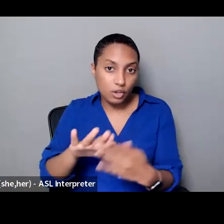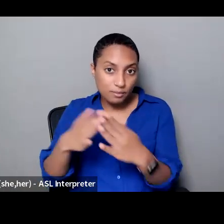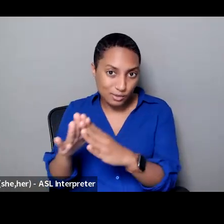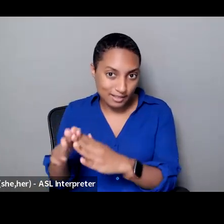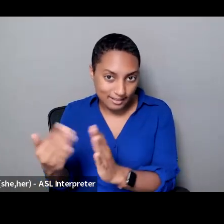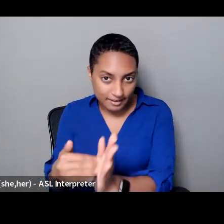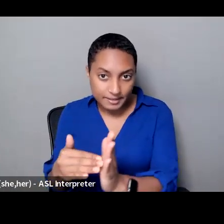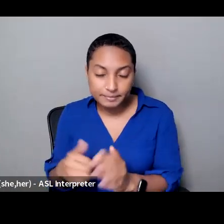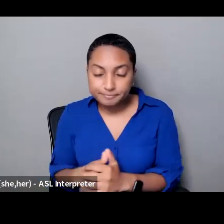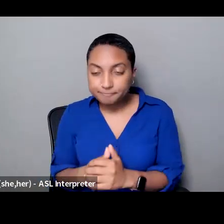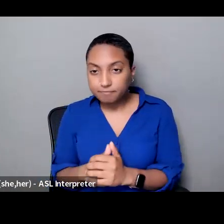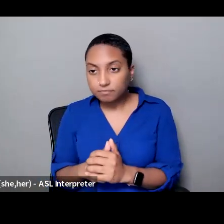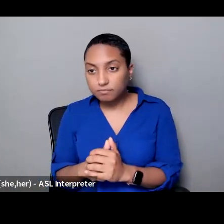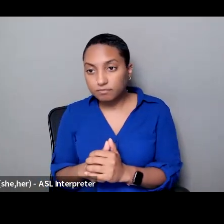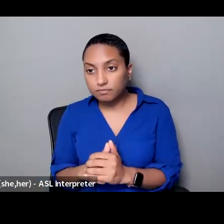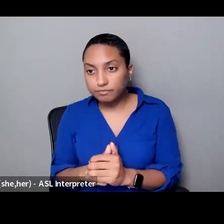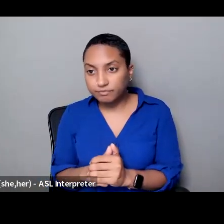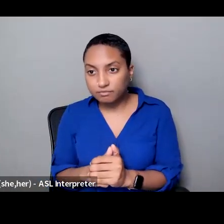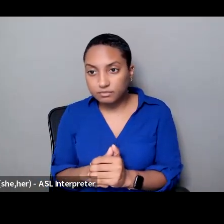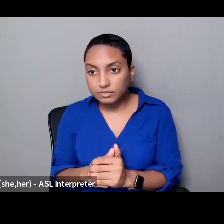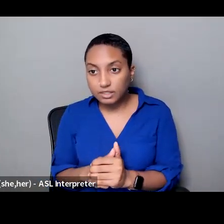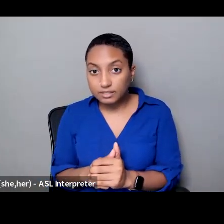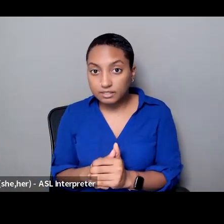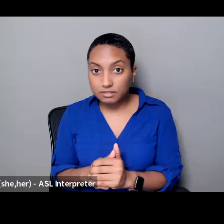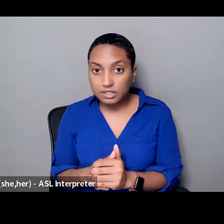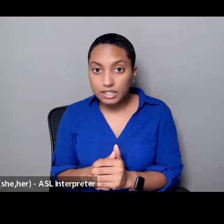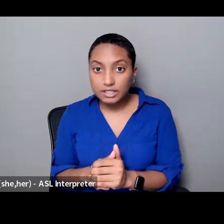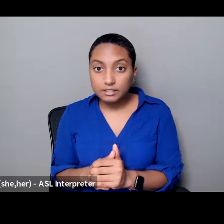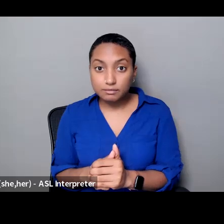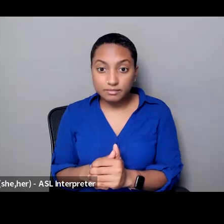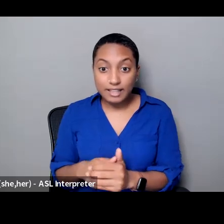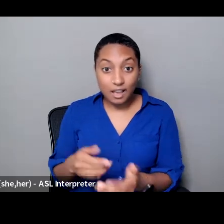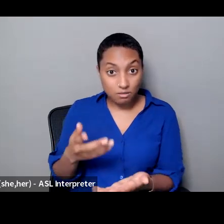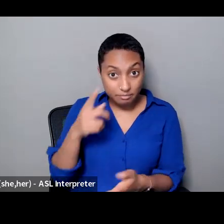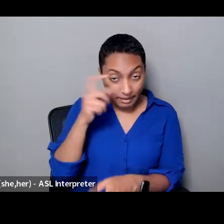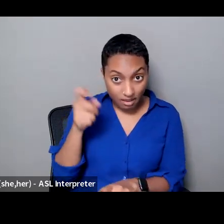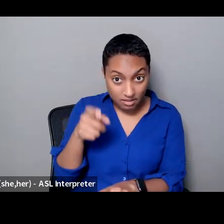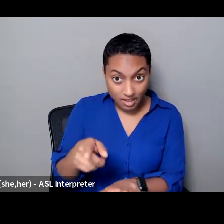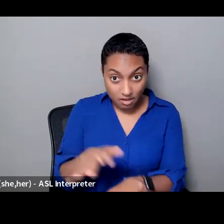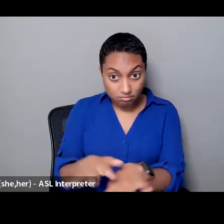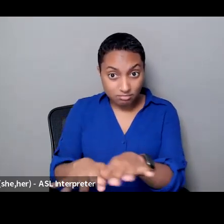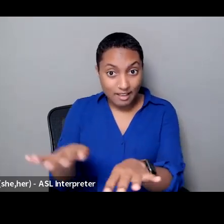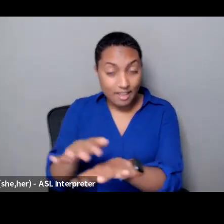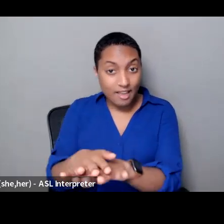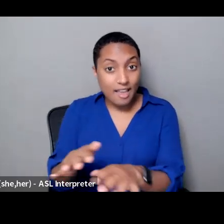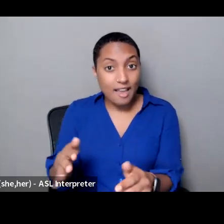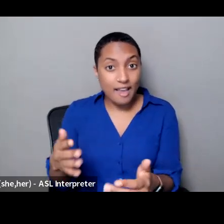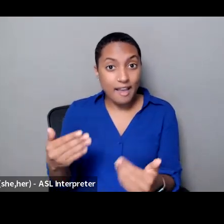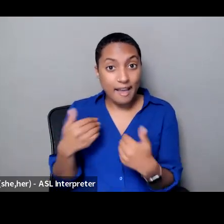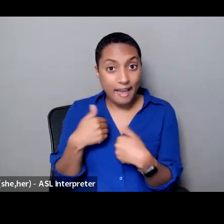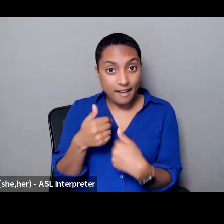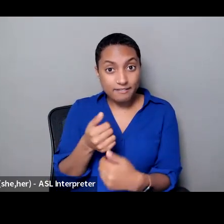current situation. That doesn't give us permission to become the professional. And I think that